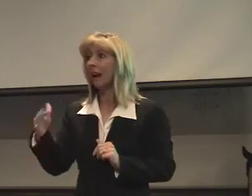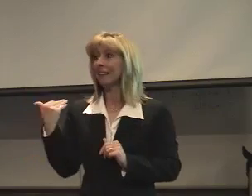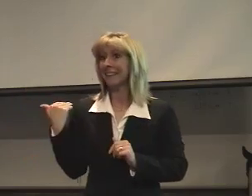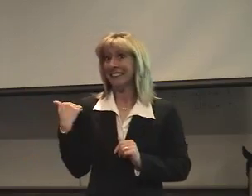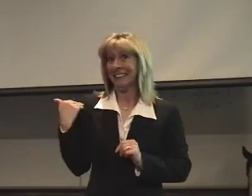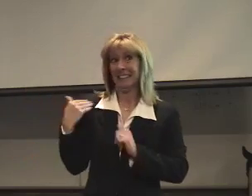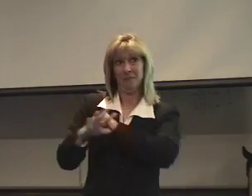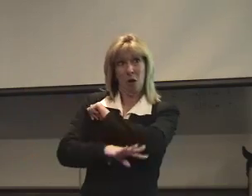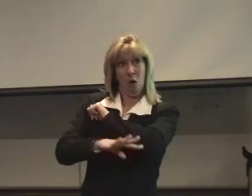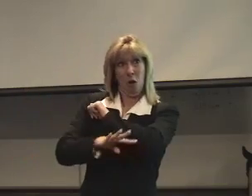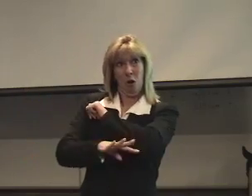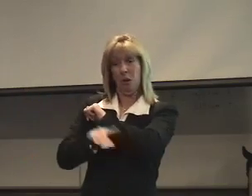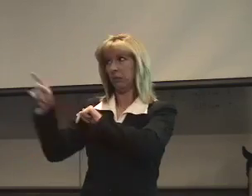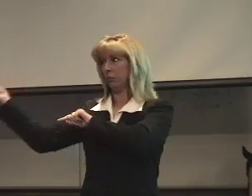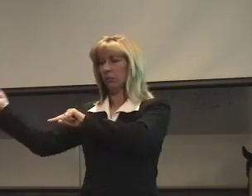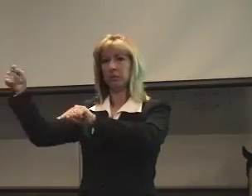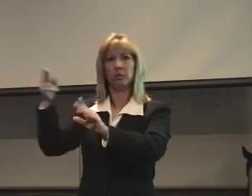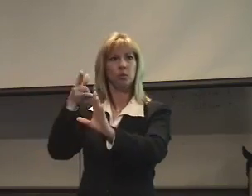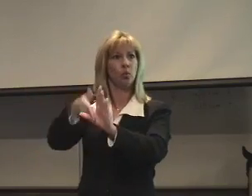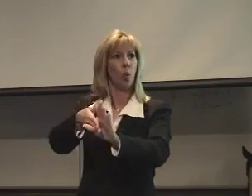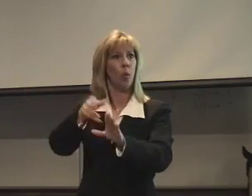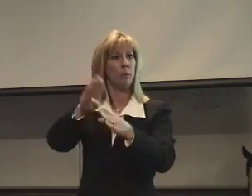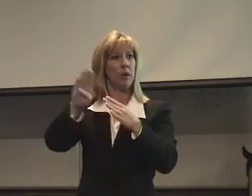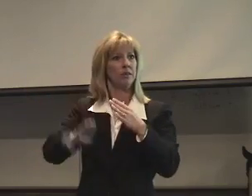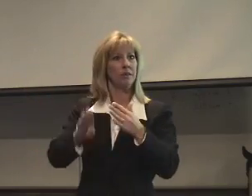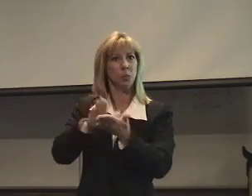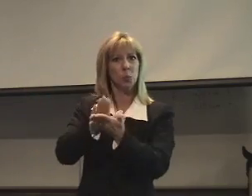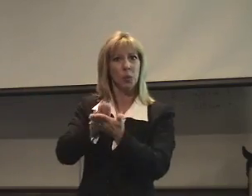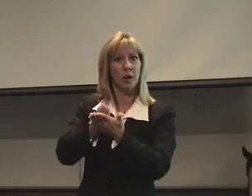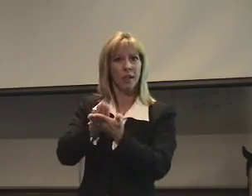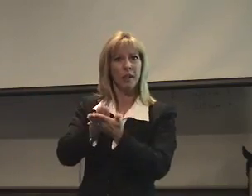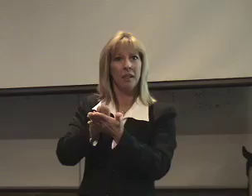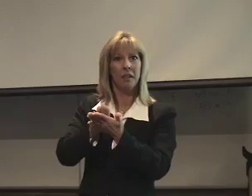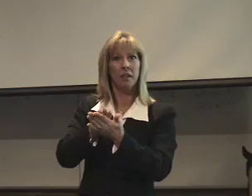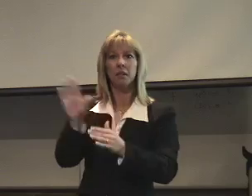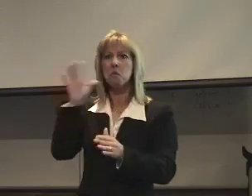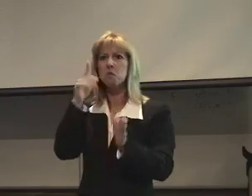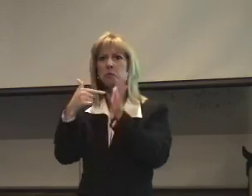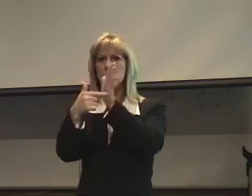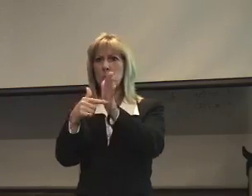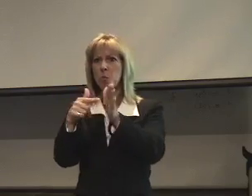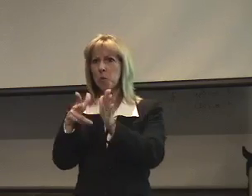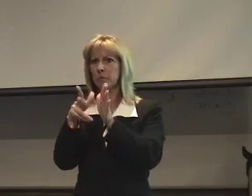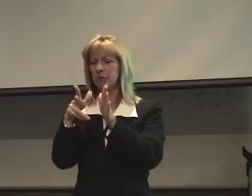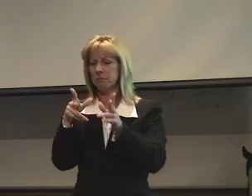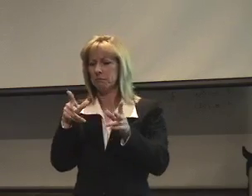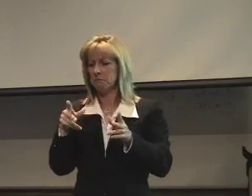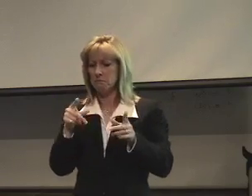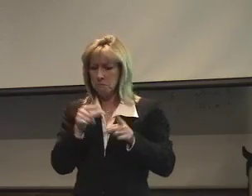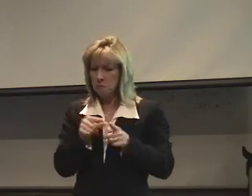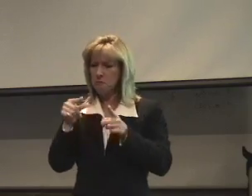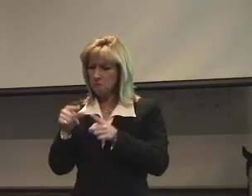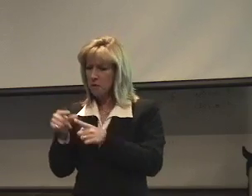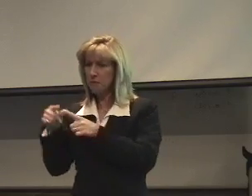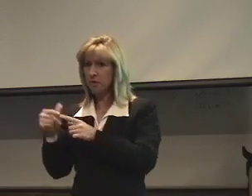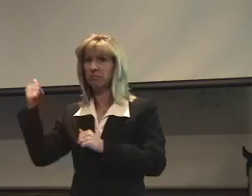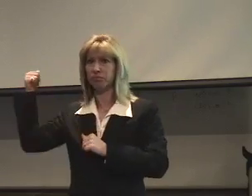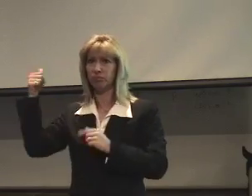the clip I'm going to show you is working with him. And what he's trying to, he's word by word by word, and